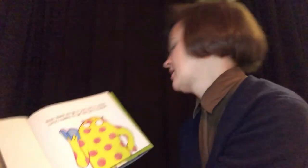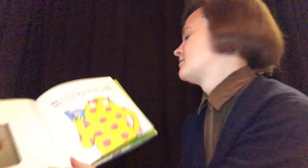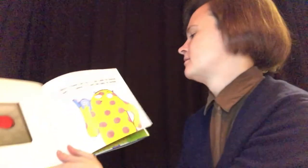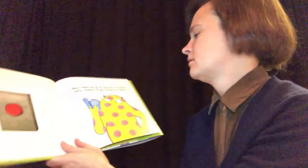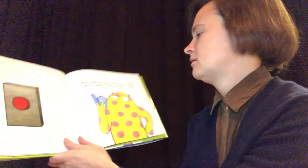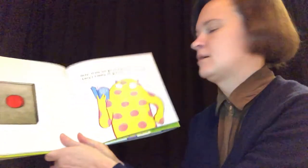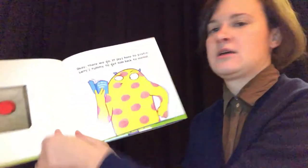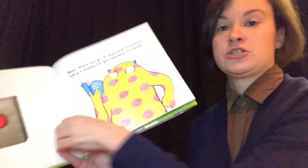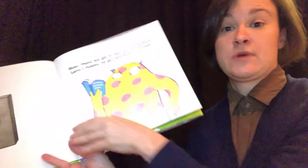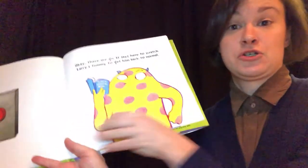Okay. Do you want to try?